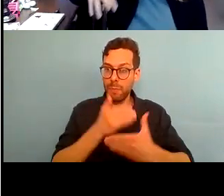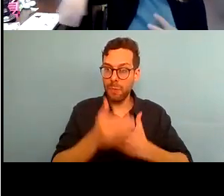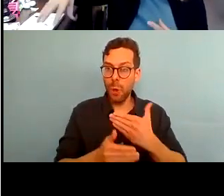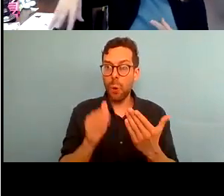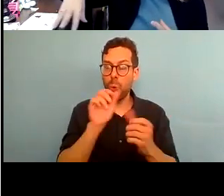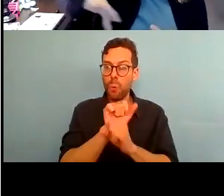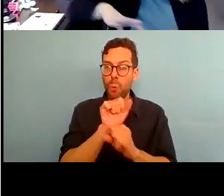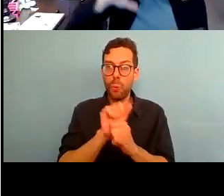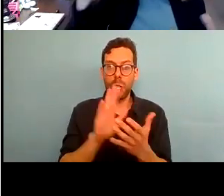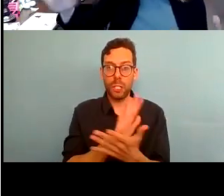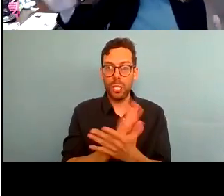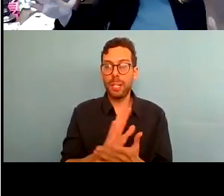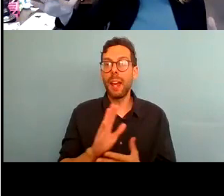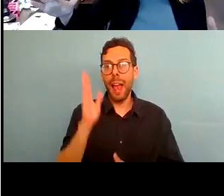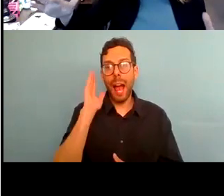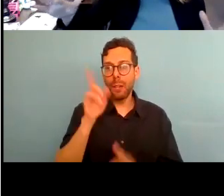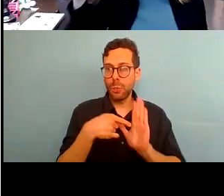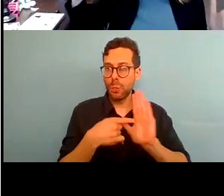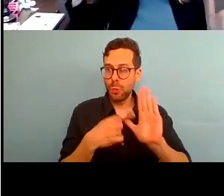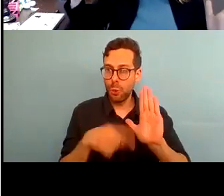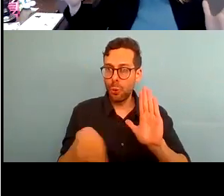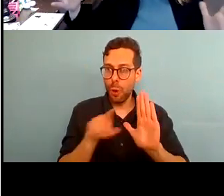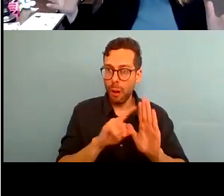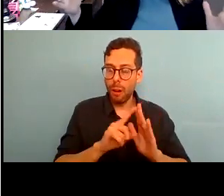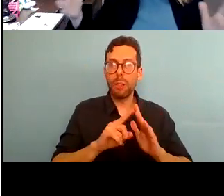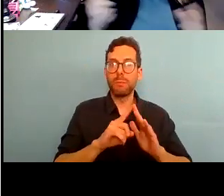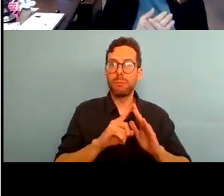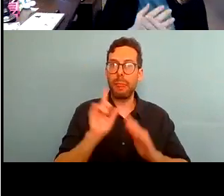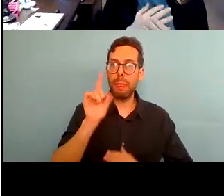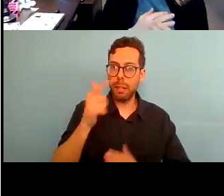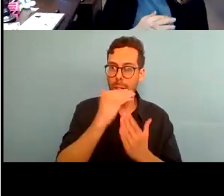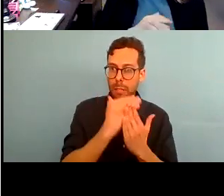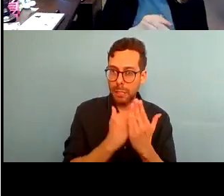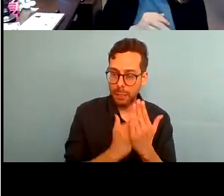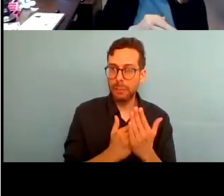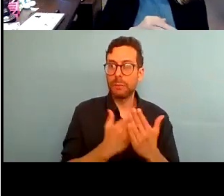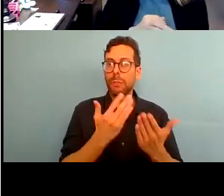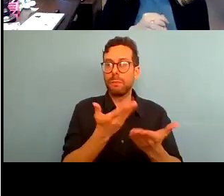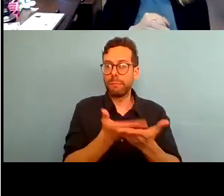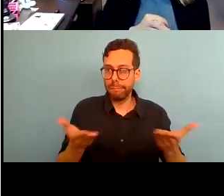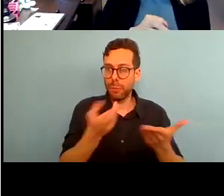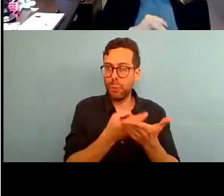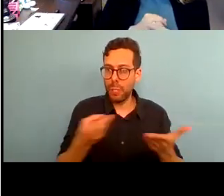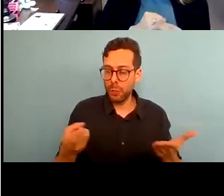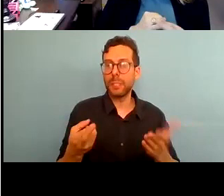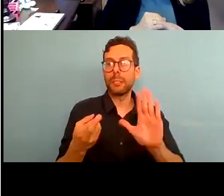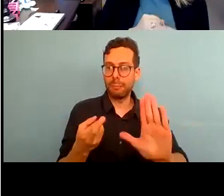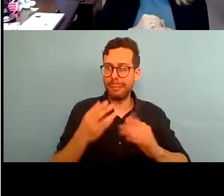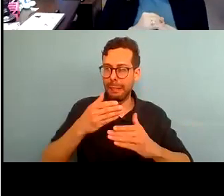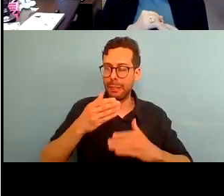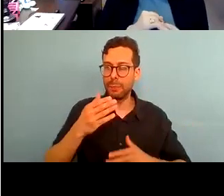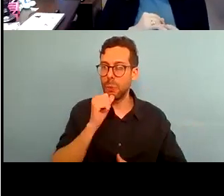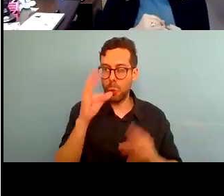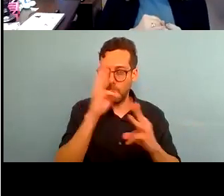all of these in it. So nobody panic in case you're like, where are these resources? Don't worry, they're coming. And many of you may already have